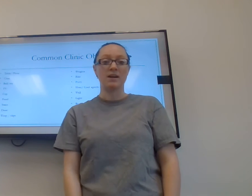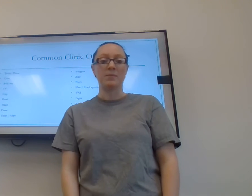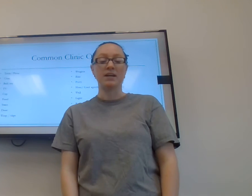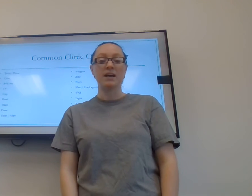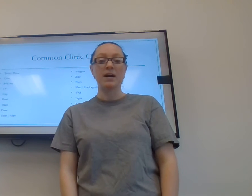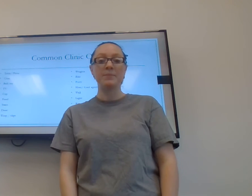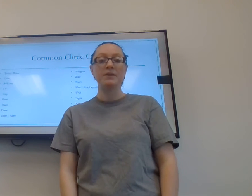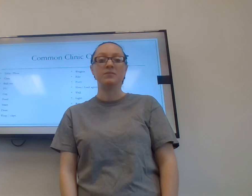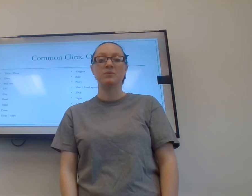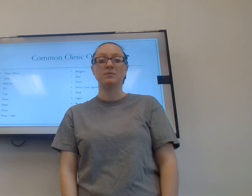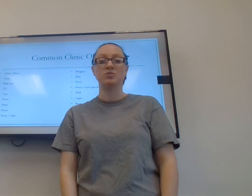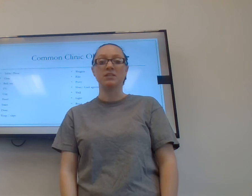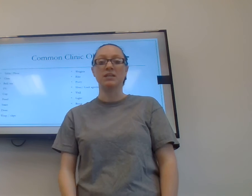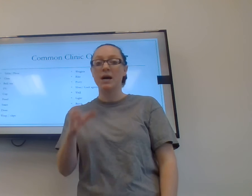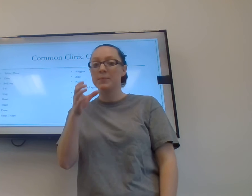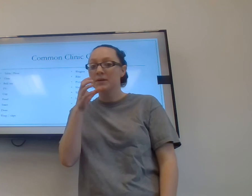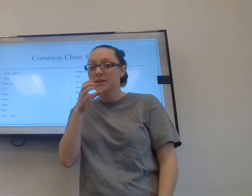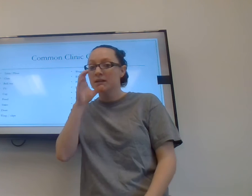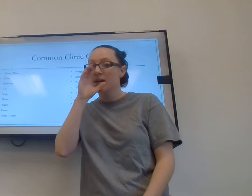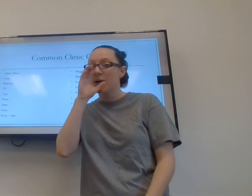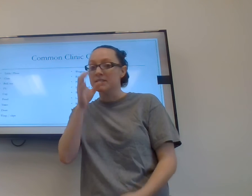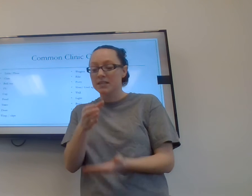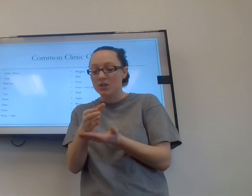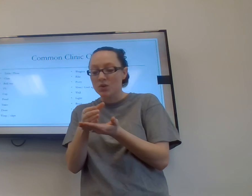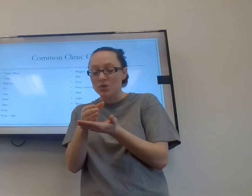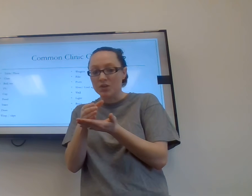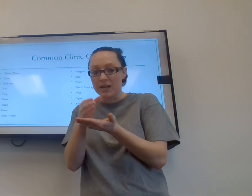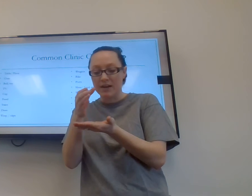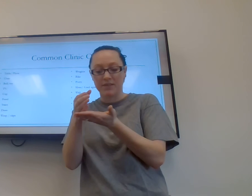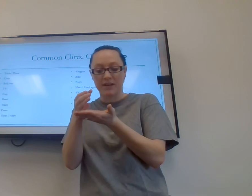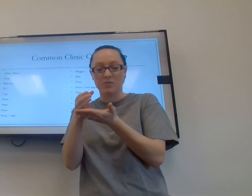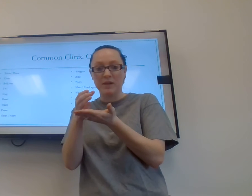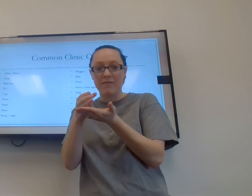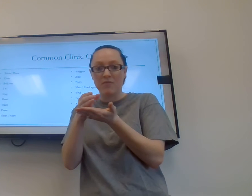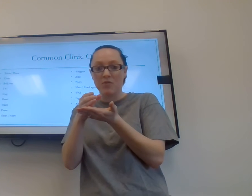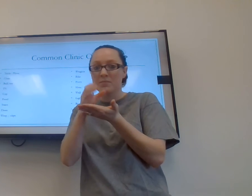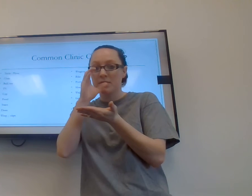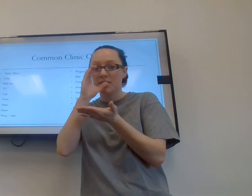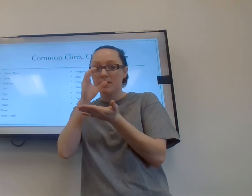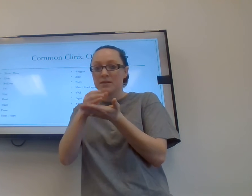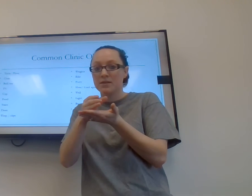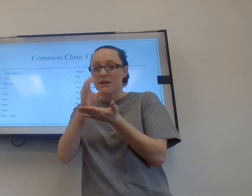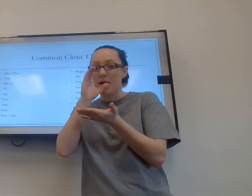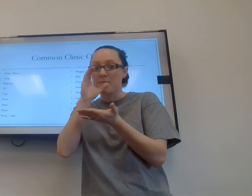A cup, if you want them to drink a cup. Cup is here, or you can have like a little platform. Cup.